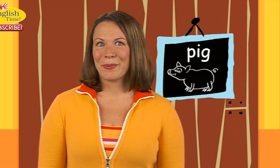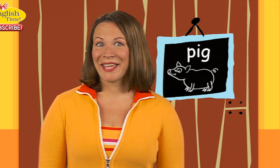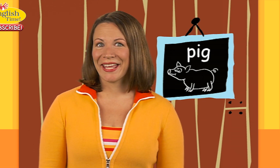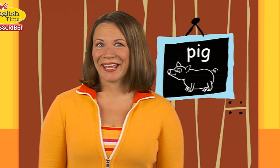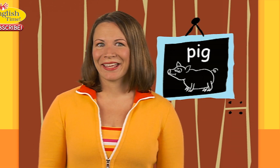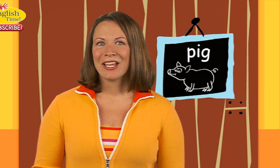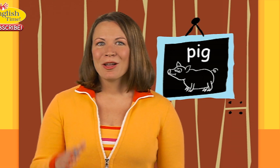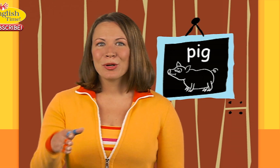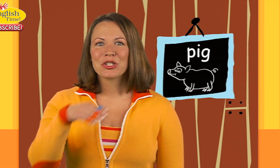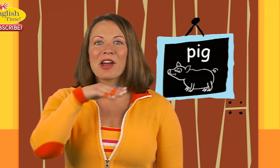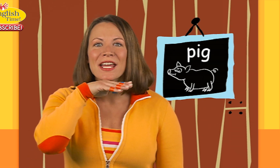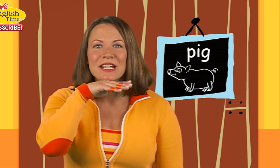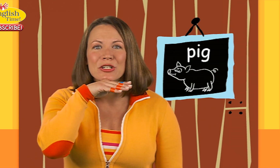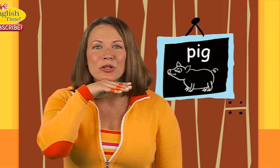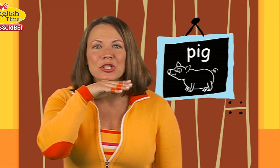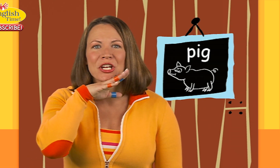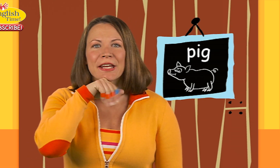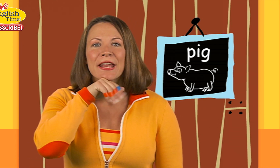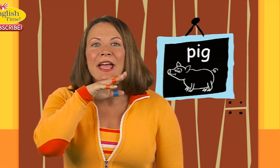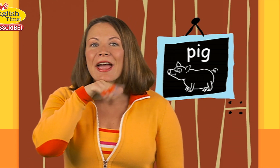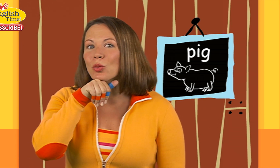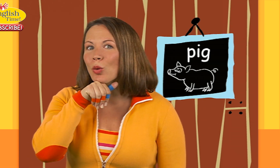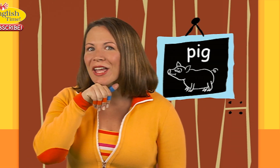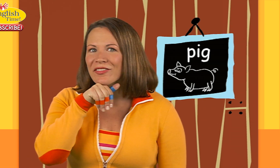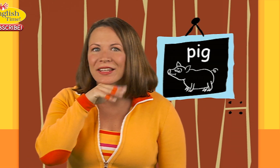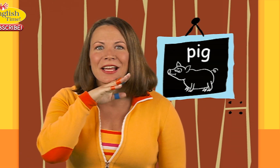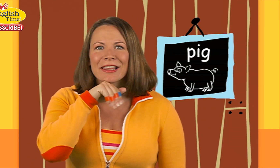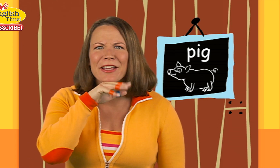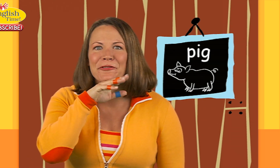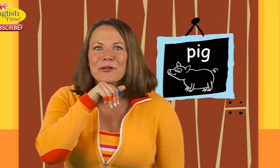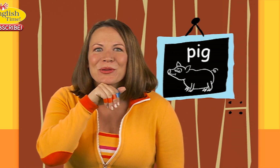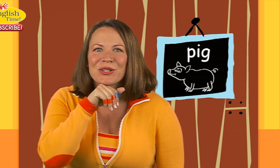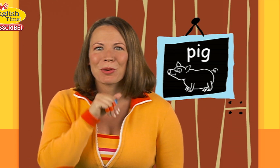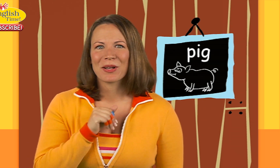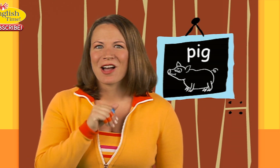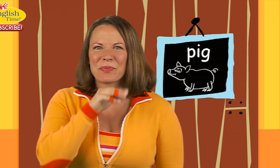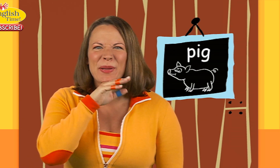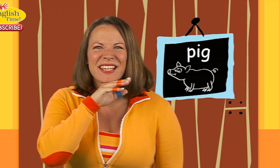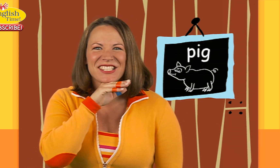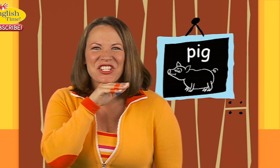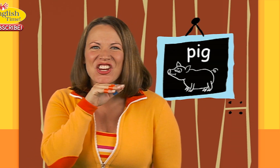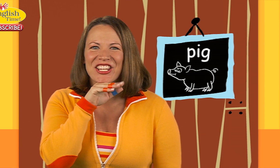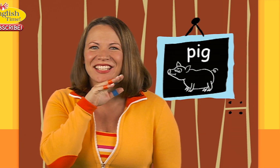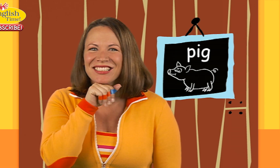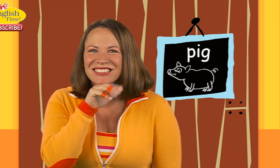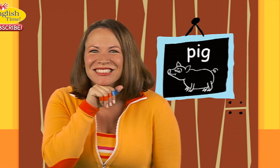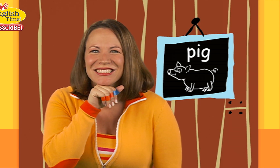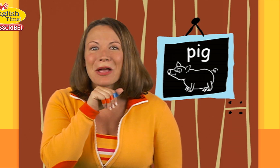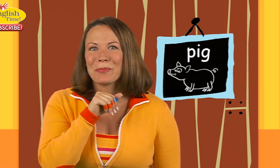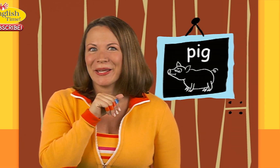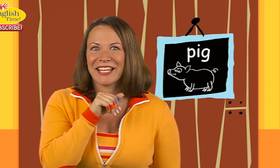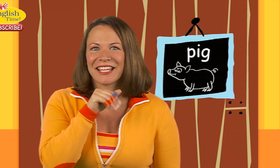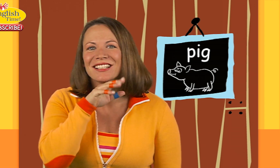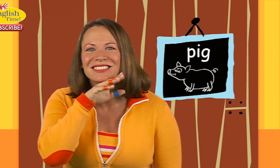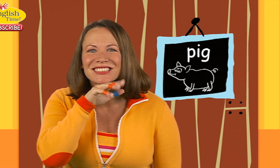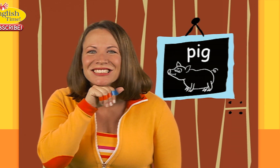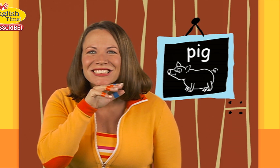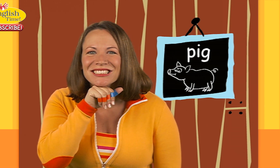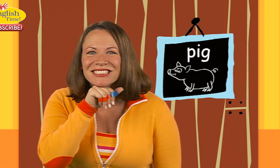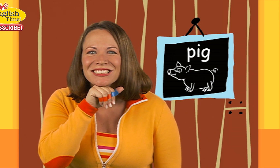Pig. Put your hand under your chin and wave it like food dripping off a pig's chin. Pig.